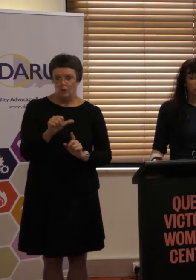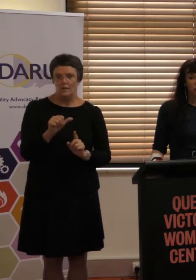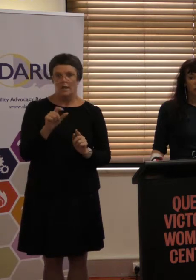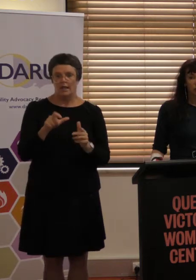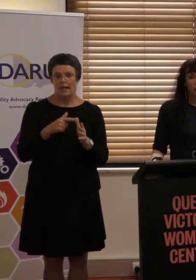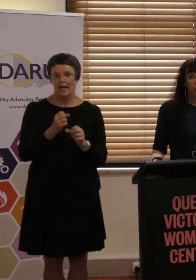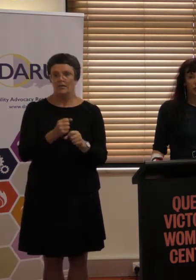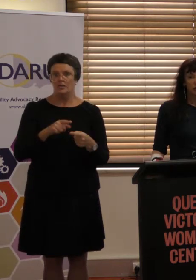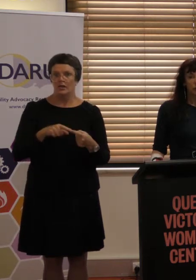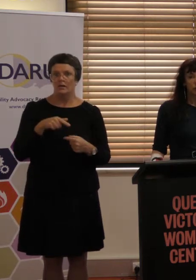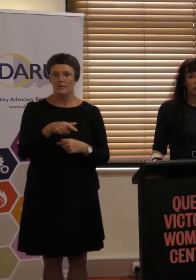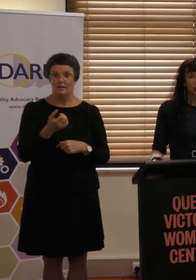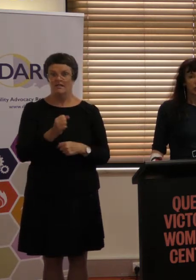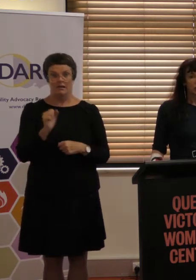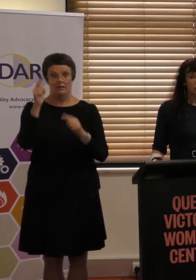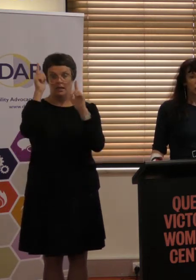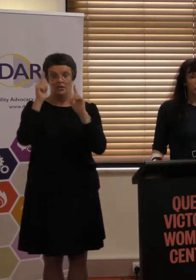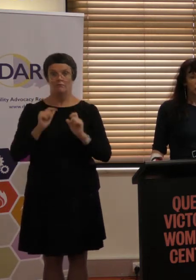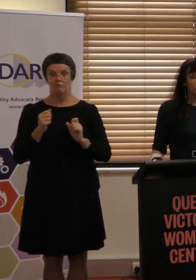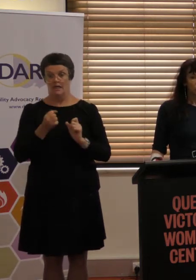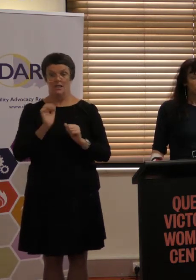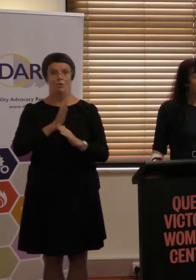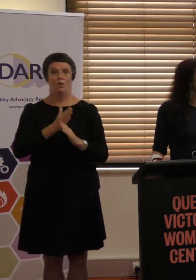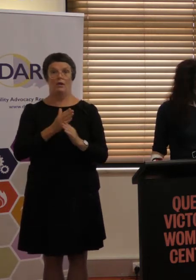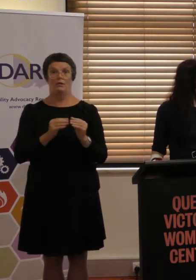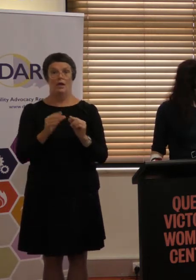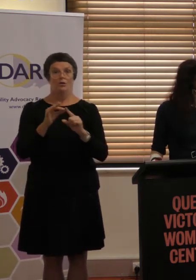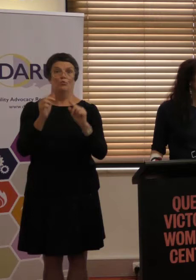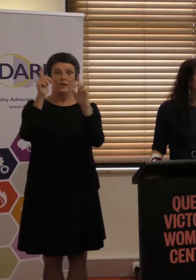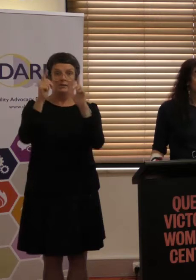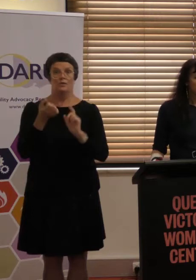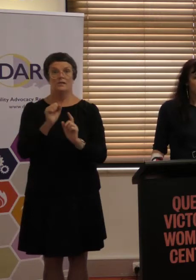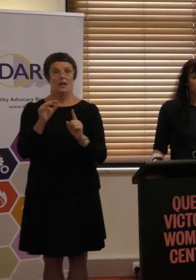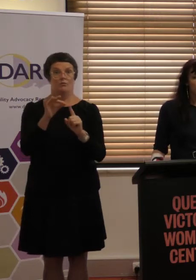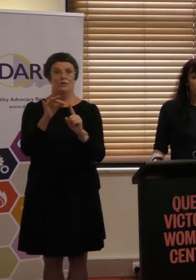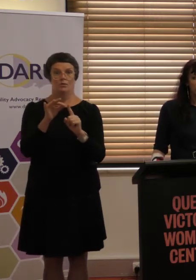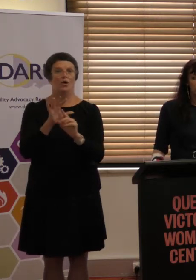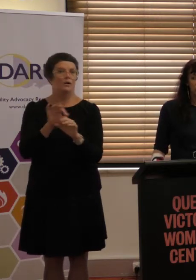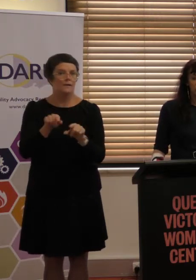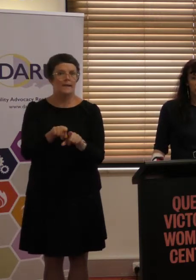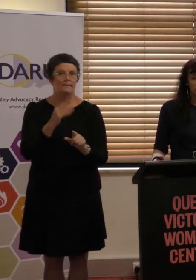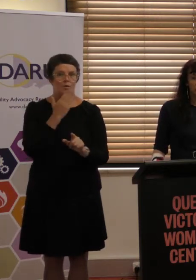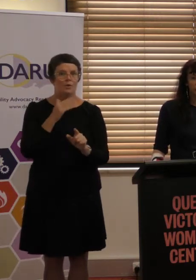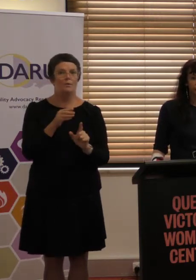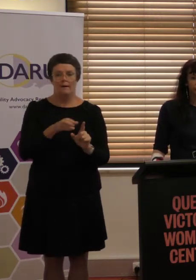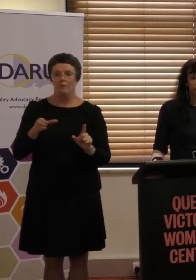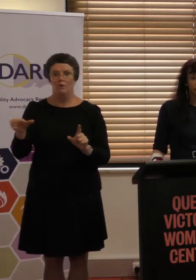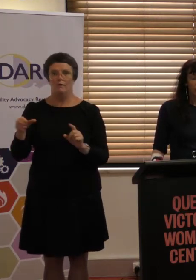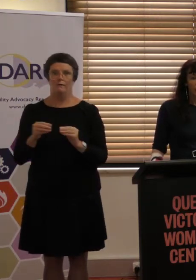still a teacher, and the principal is still a principal, not of this school, but of another school where kids with disabilities